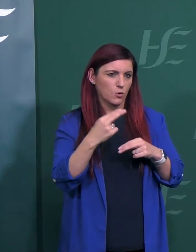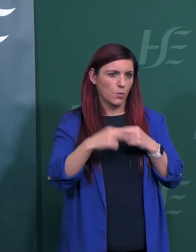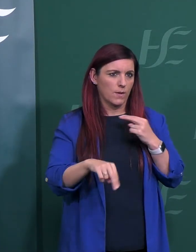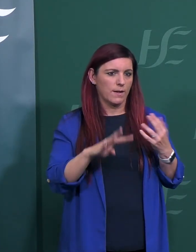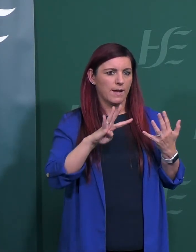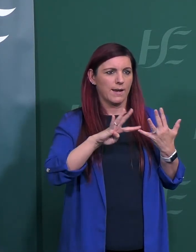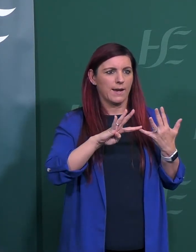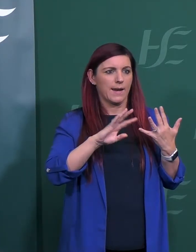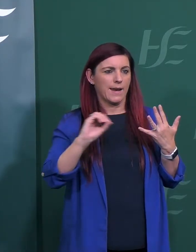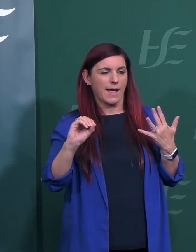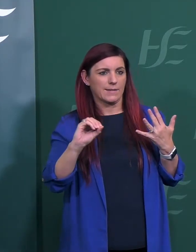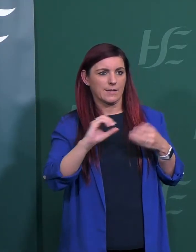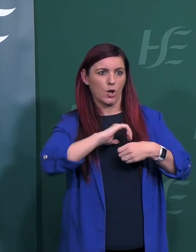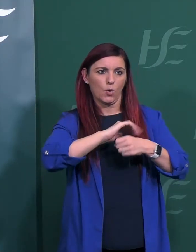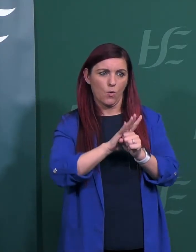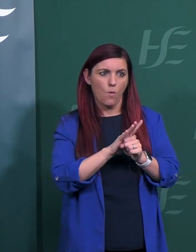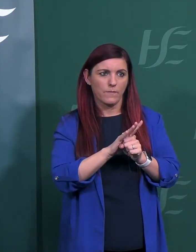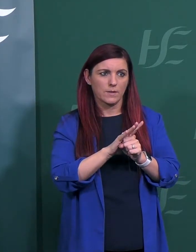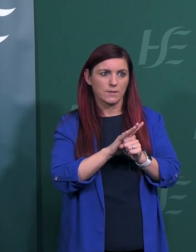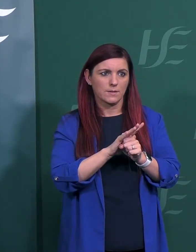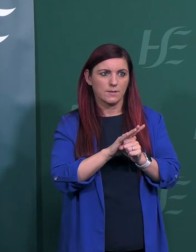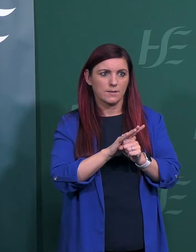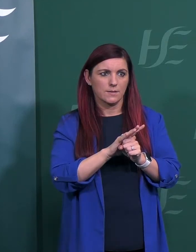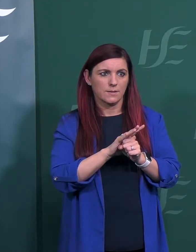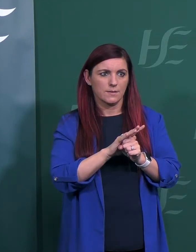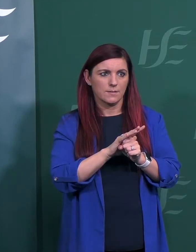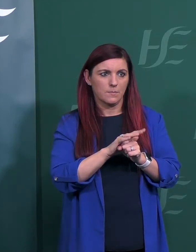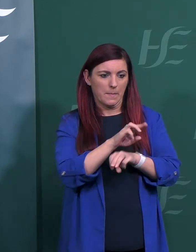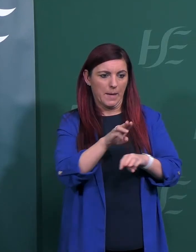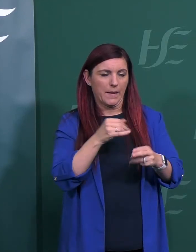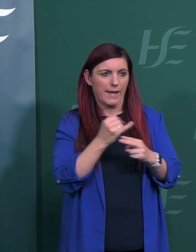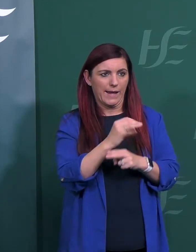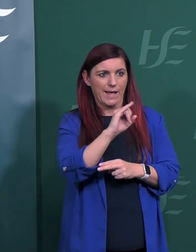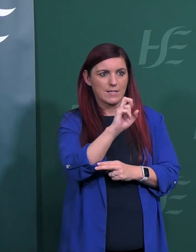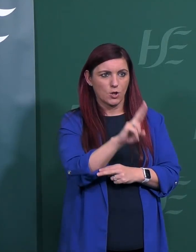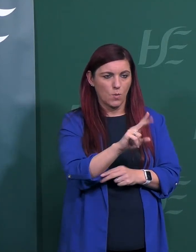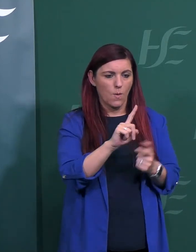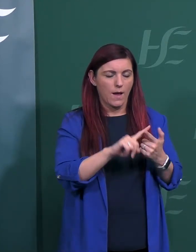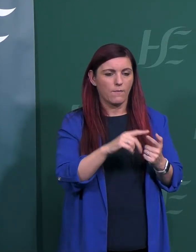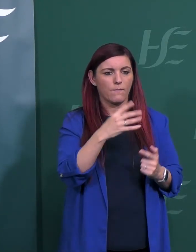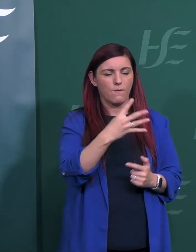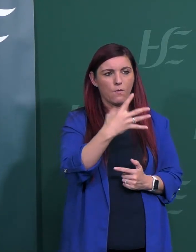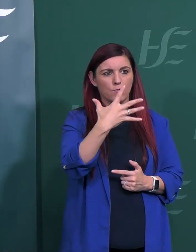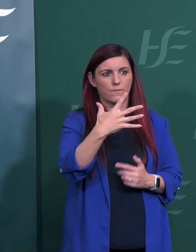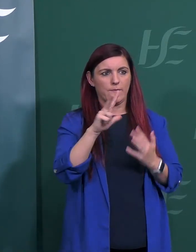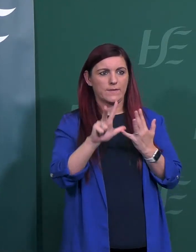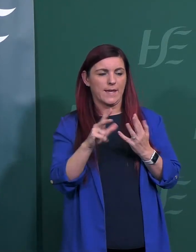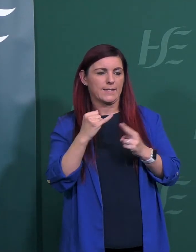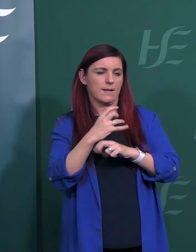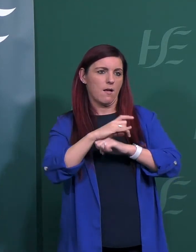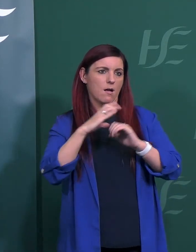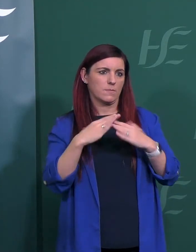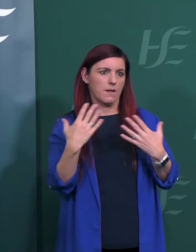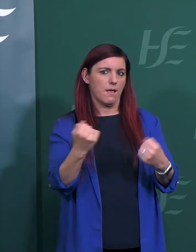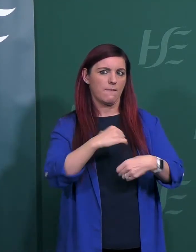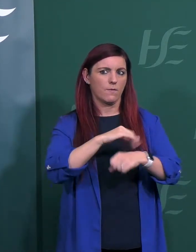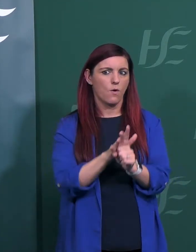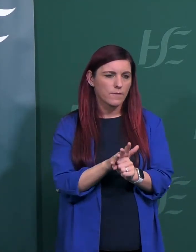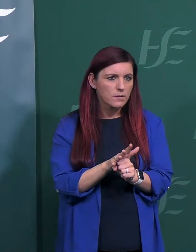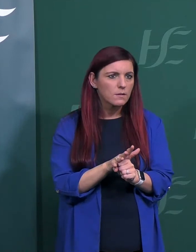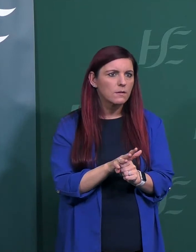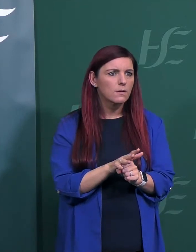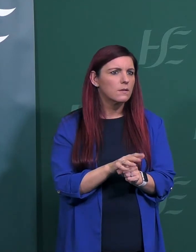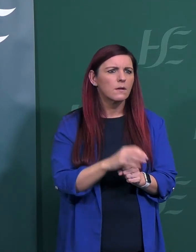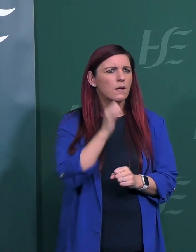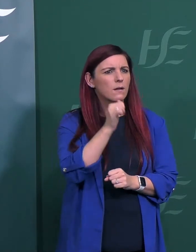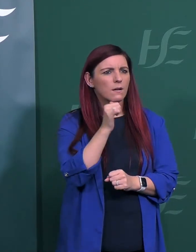90 COVID patients in ICU, and 458 COVID positive patients in hospital. Because it's not